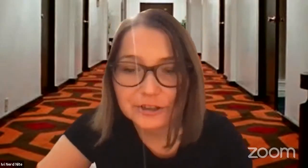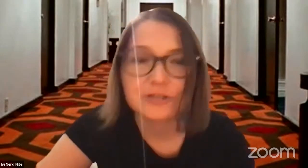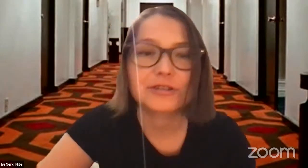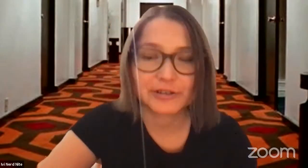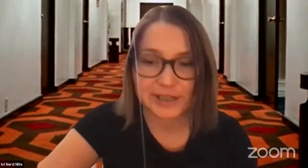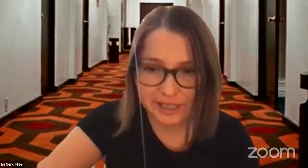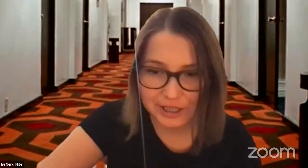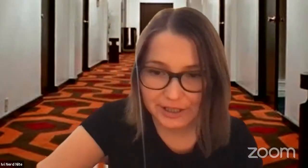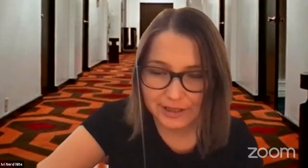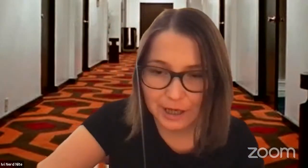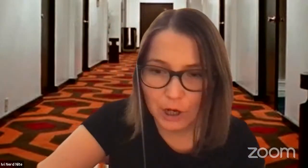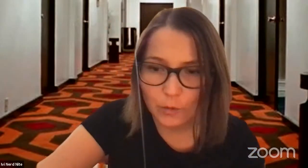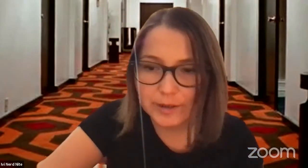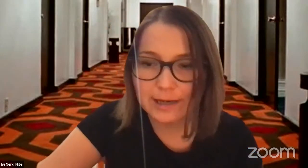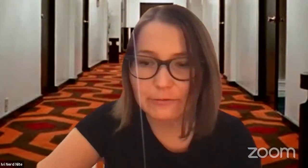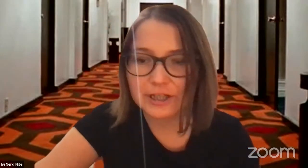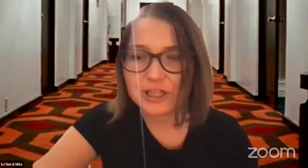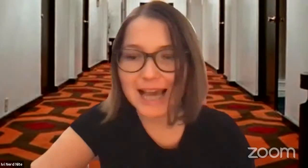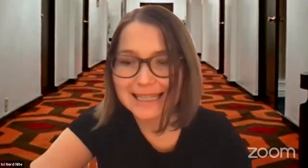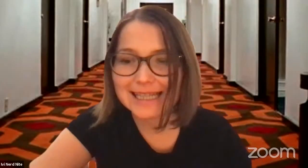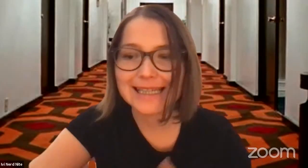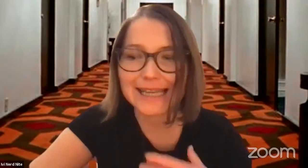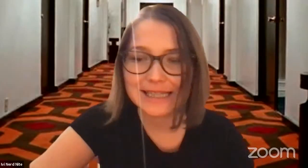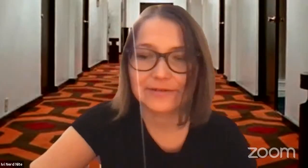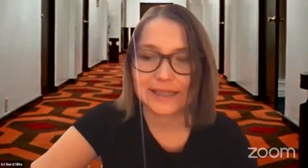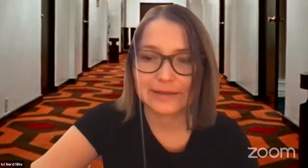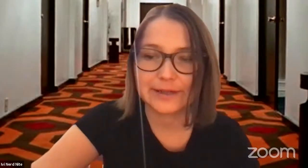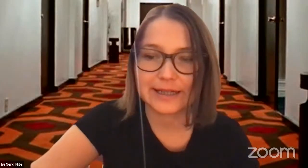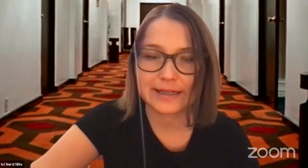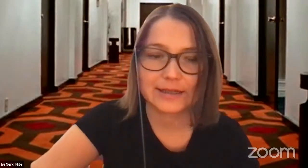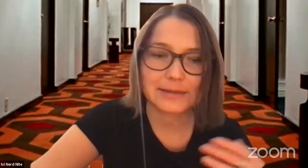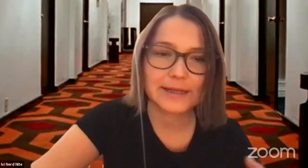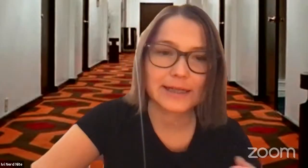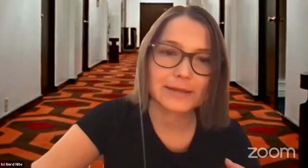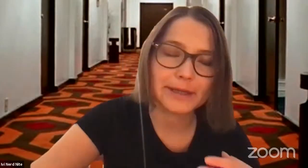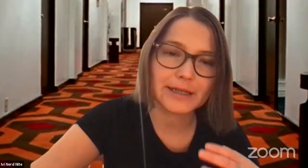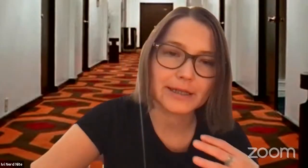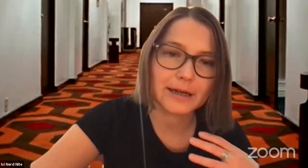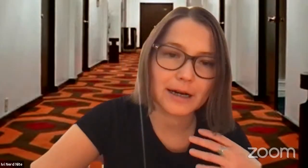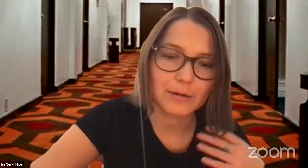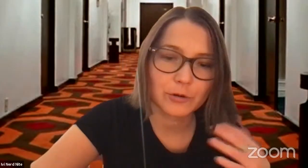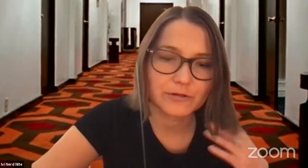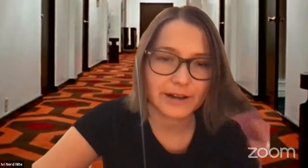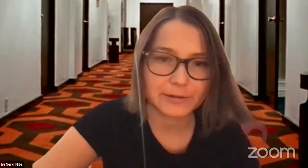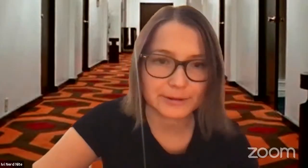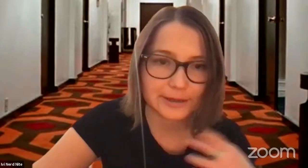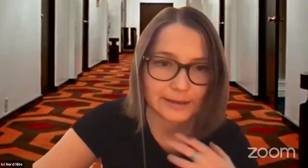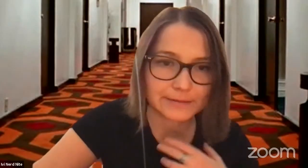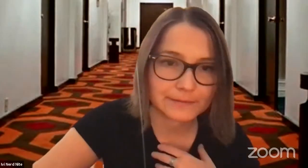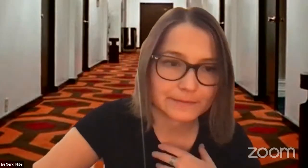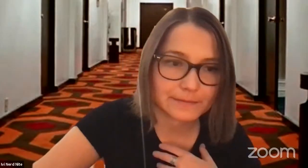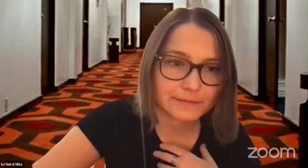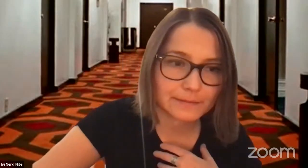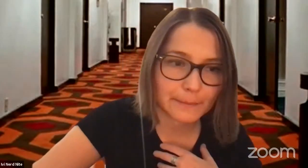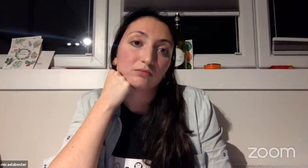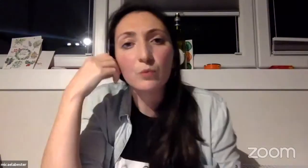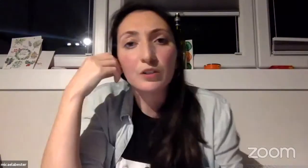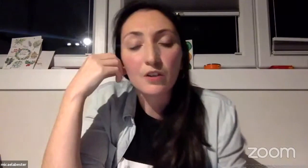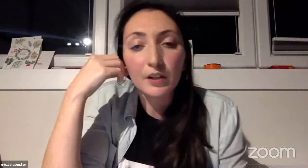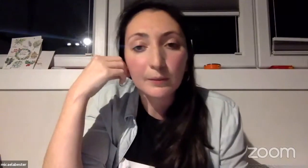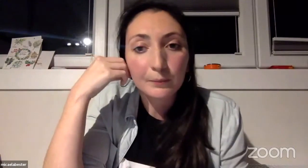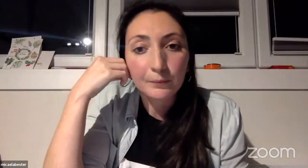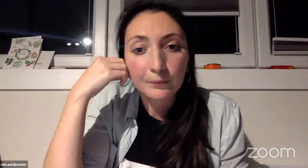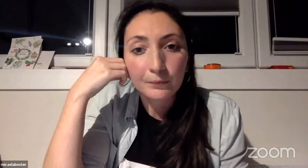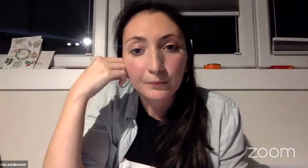not literal translations. Would someone chatting natively in BSL typically be more verbose? More